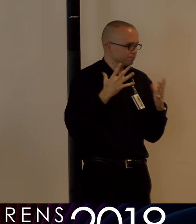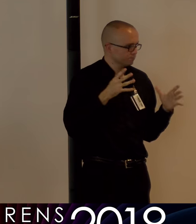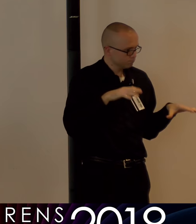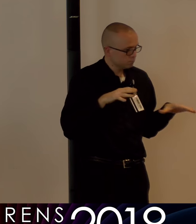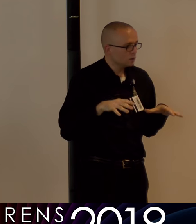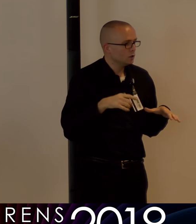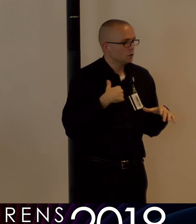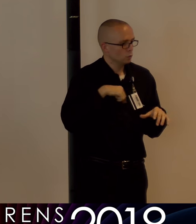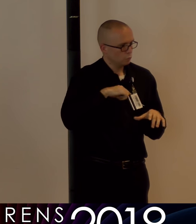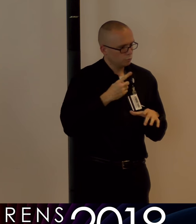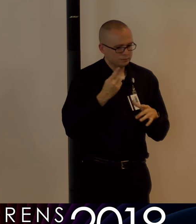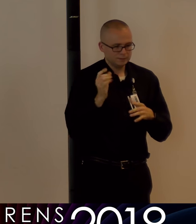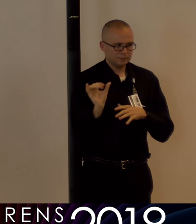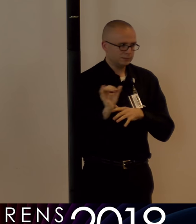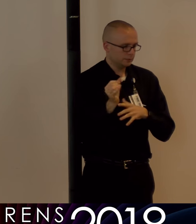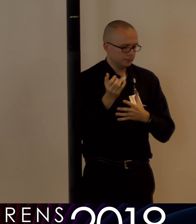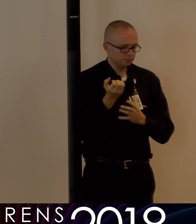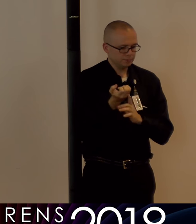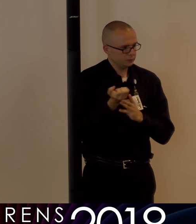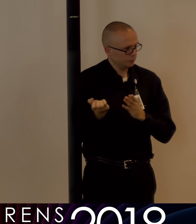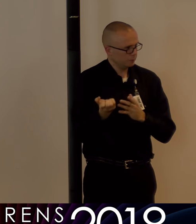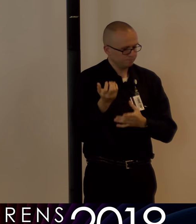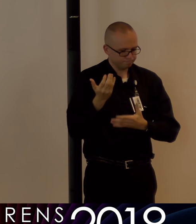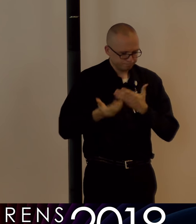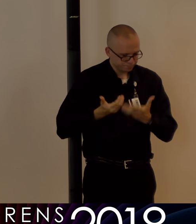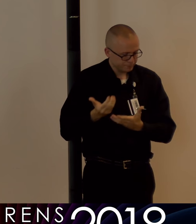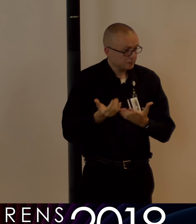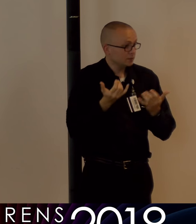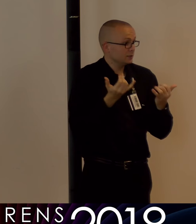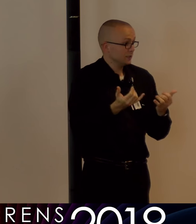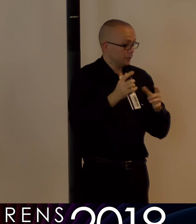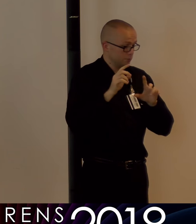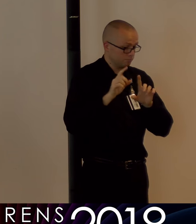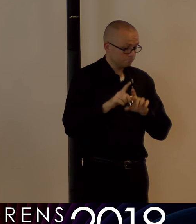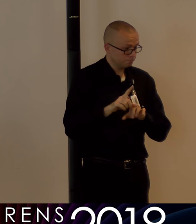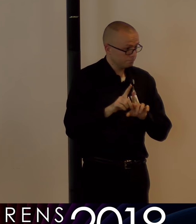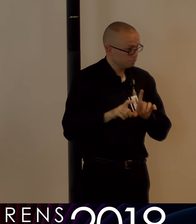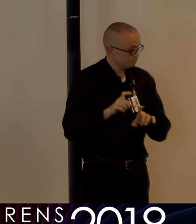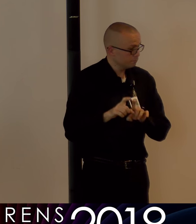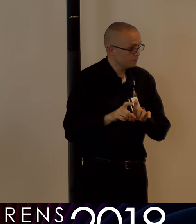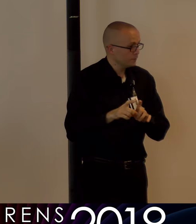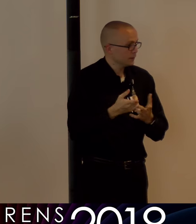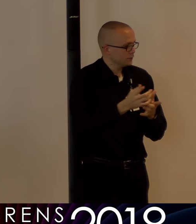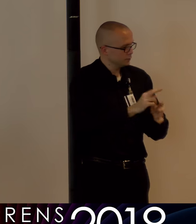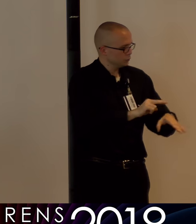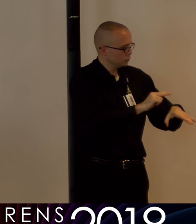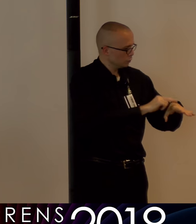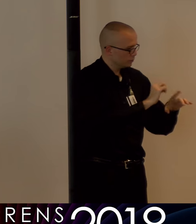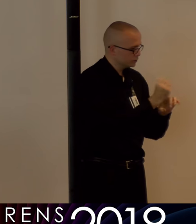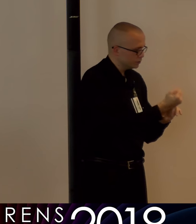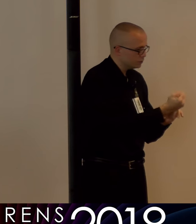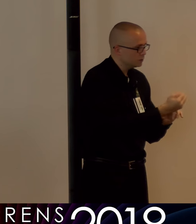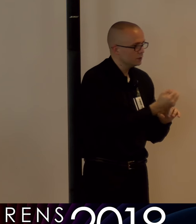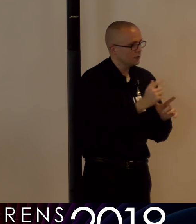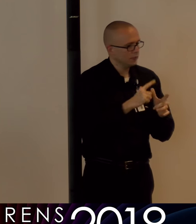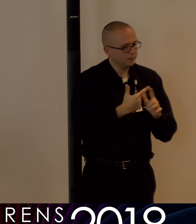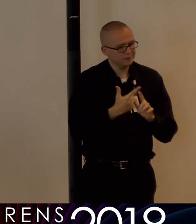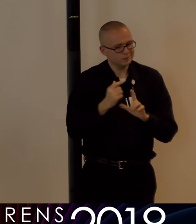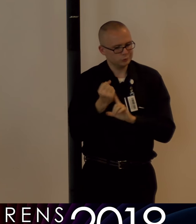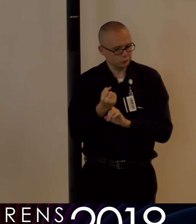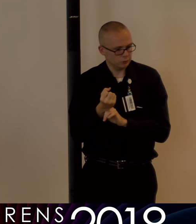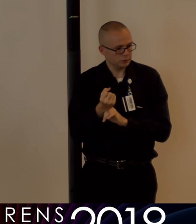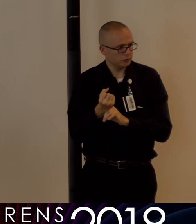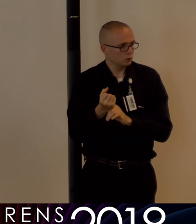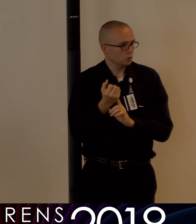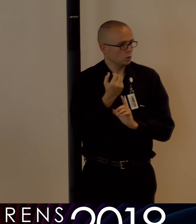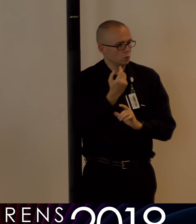this same experimental setup, but now asking, what does it look like in a normal situation and in a situation where you've